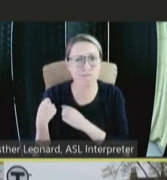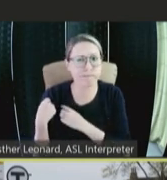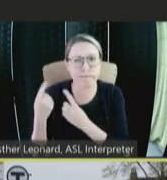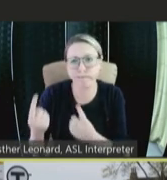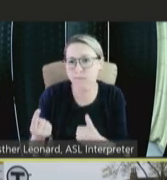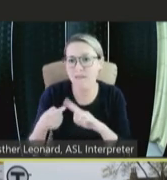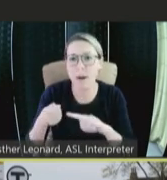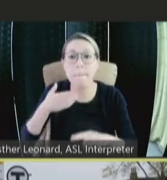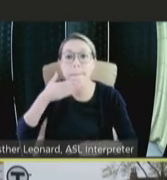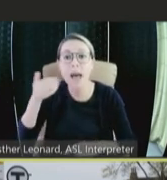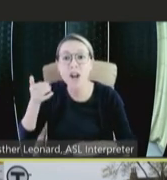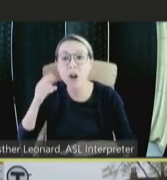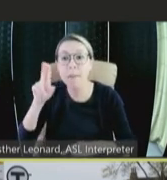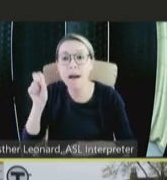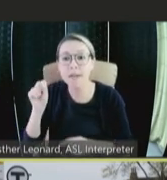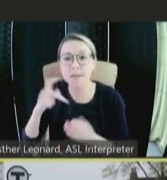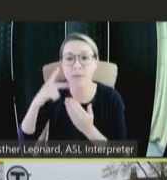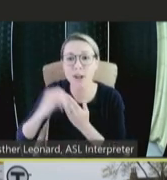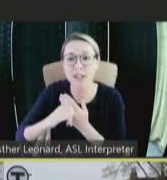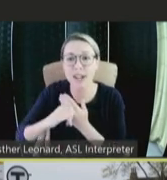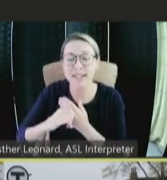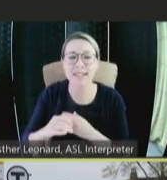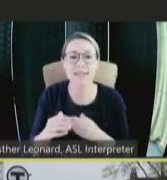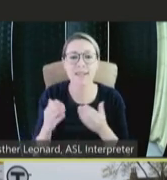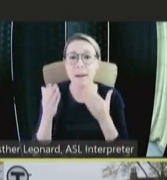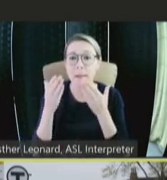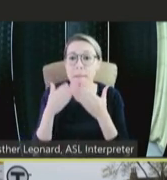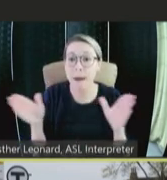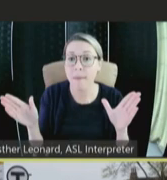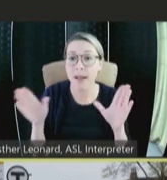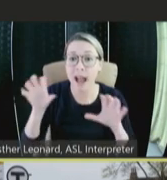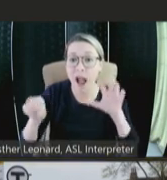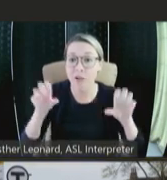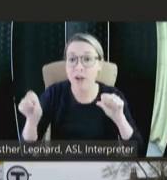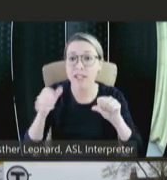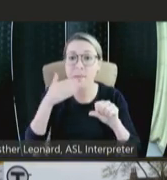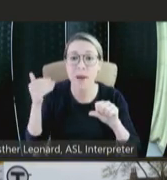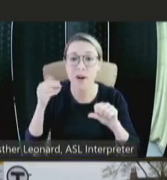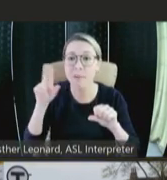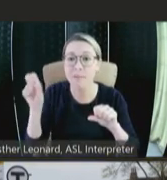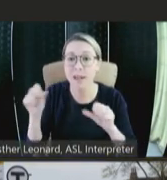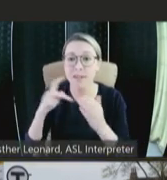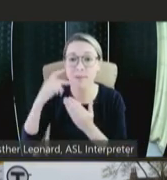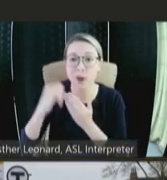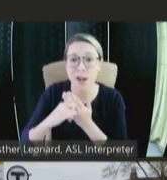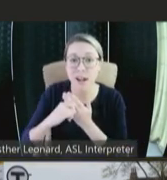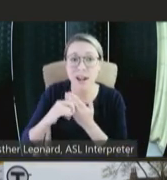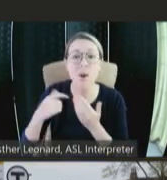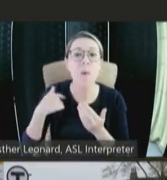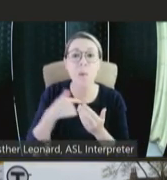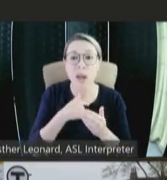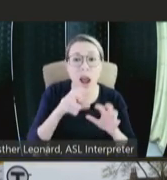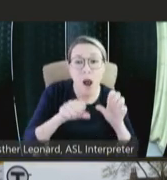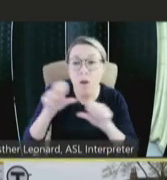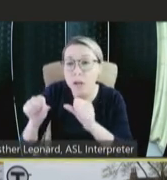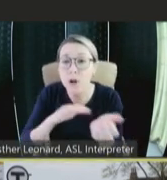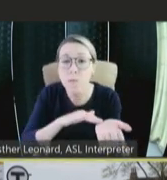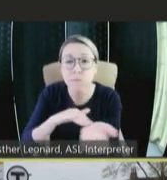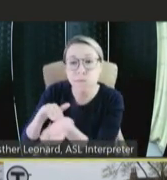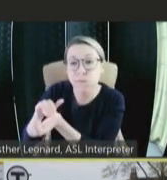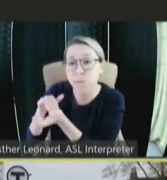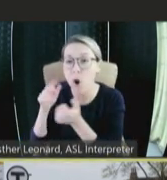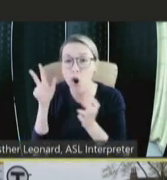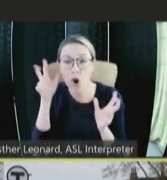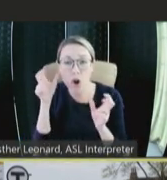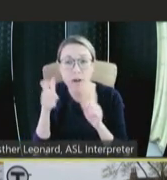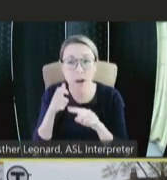Bus Project. Through the public outreach for the Better Bus Project, what we really heard from our riders was that they